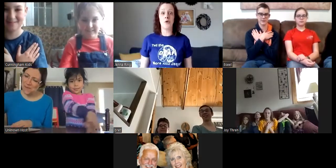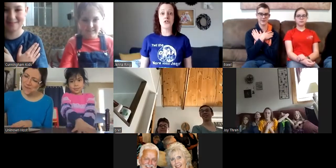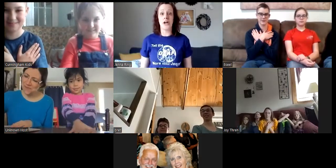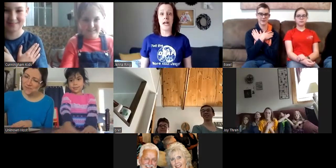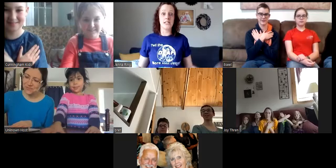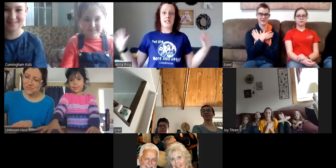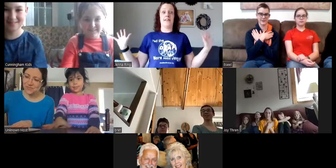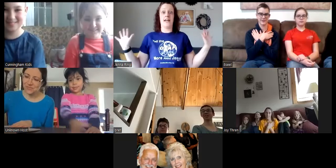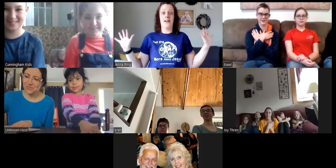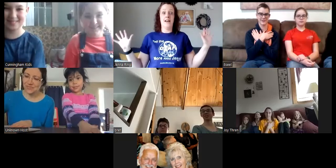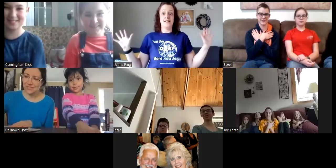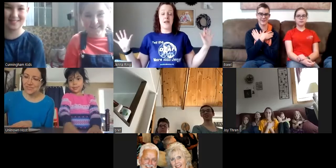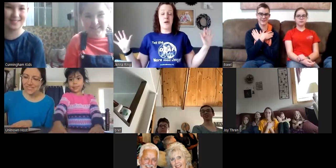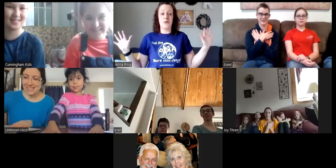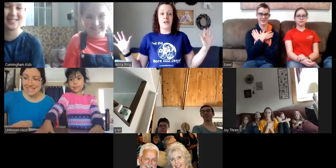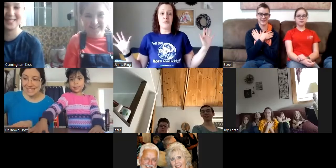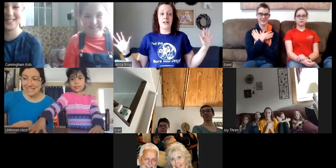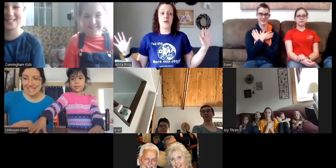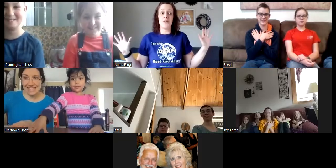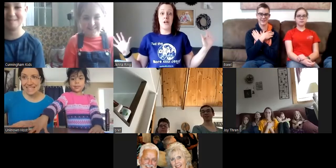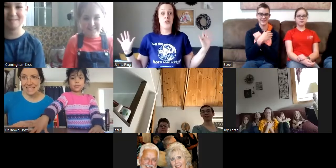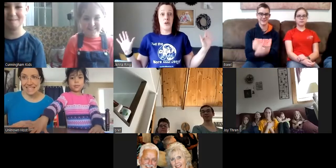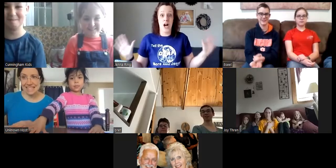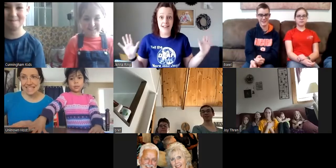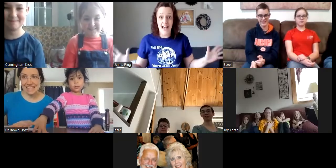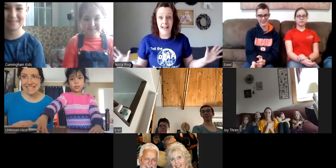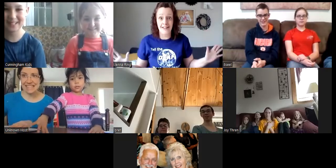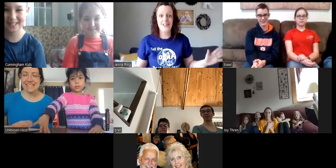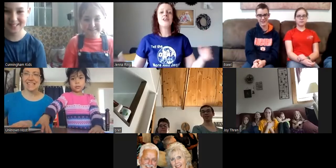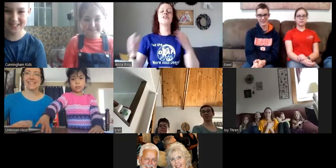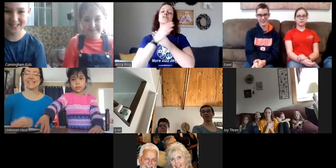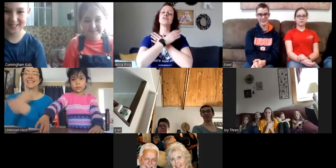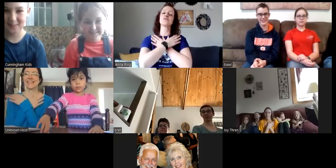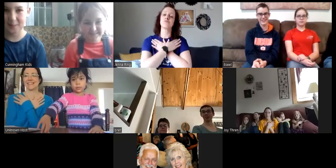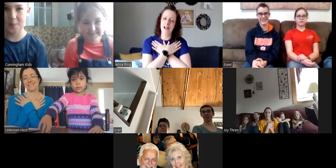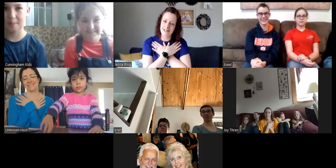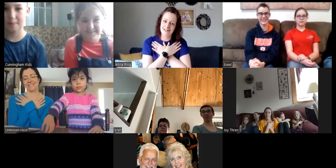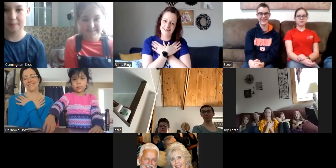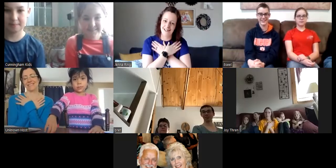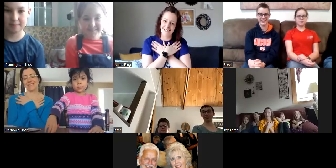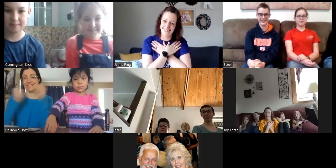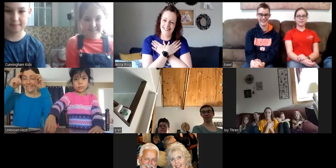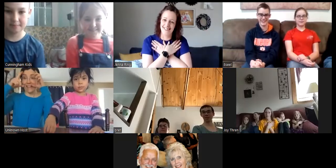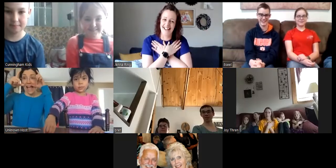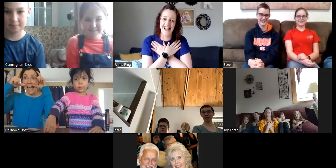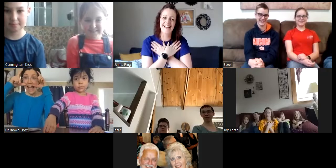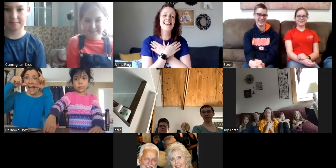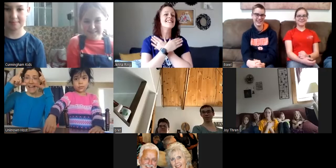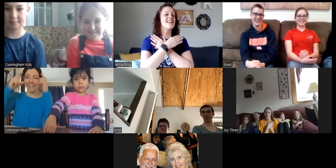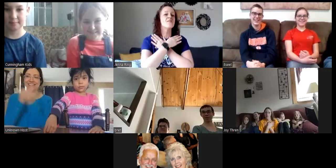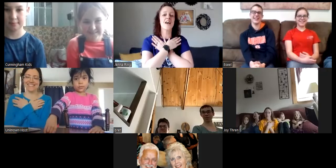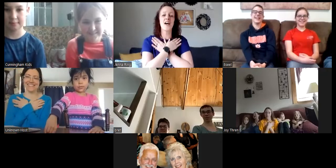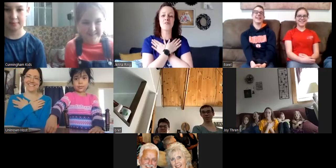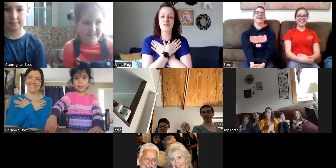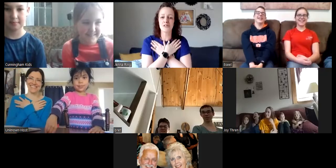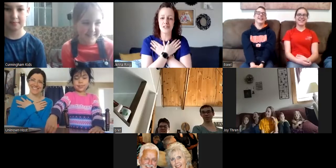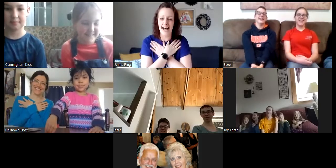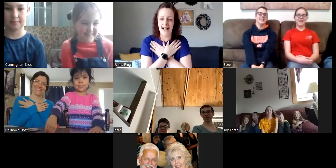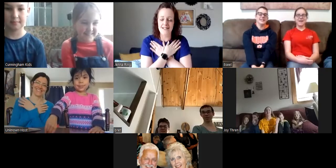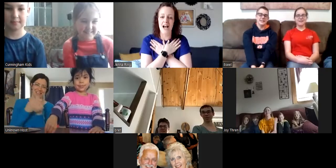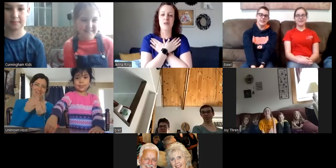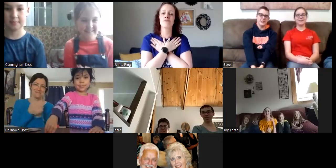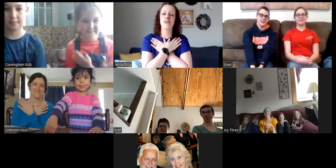you unfold your hands and like sit up really quick so they know you're not dead. You're just resting. Okay, same sign